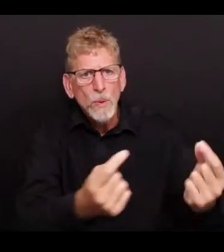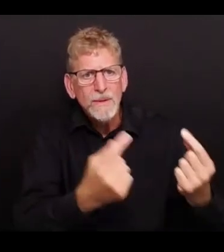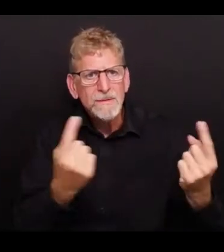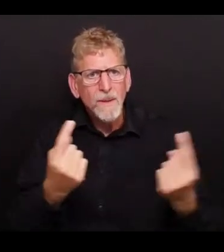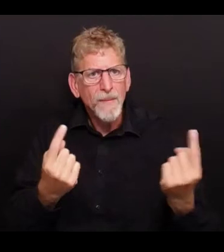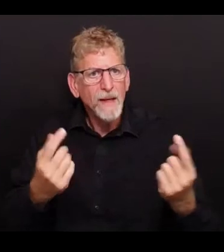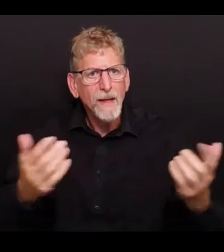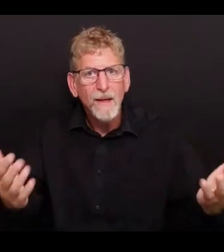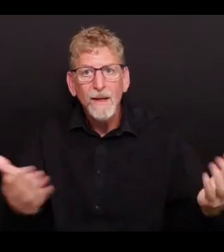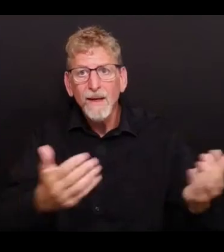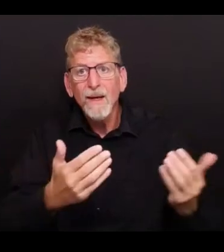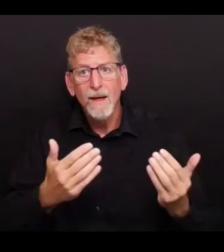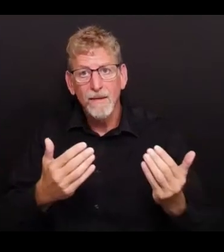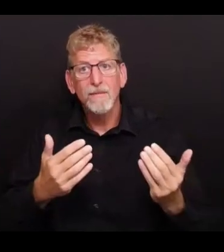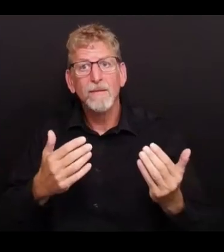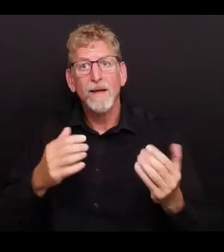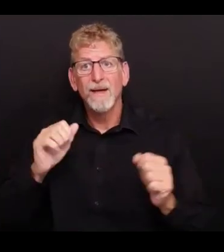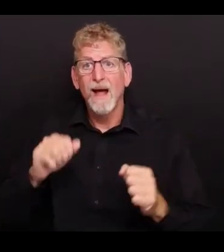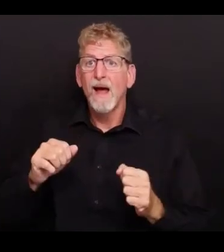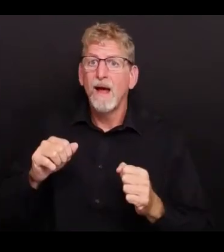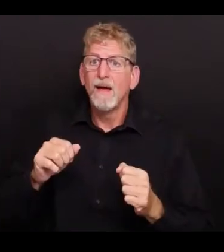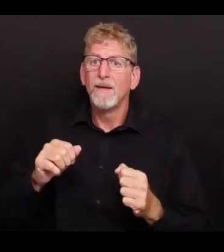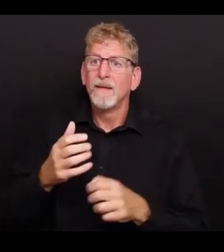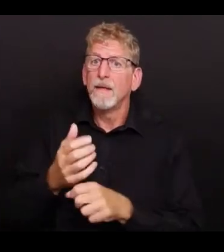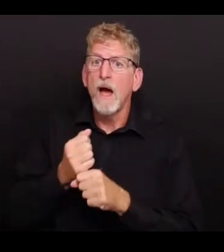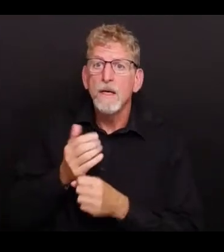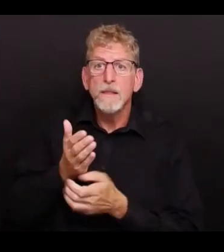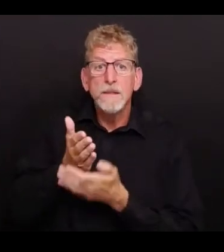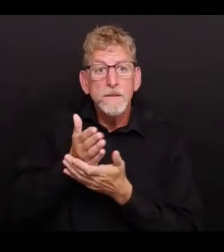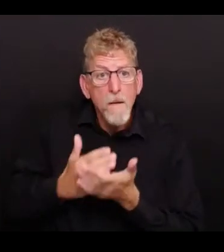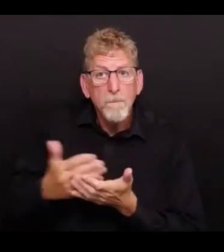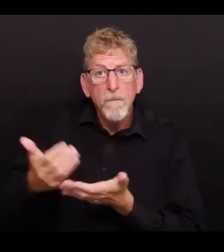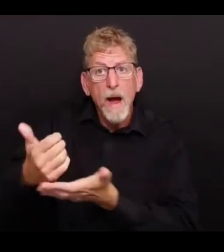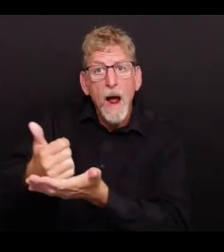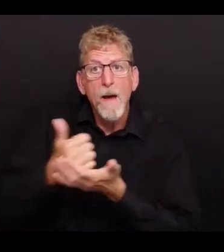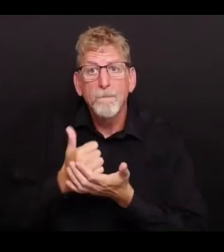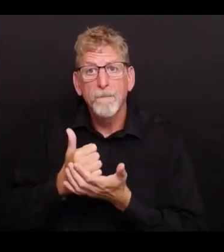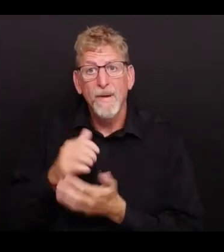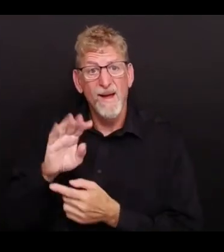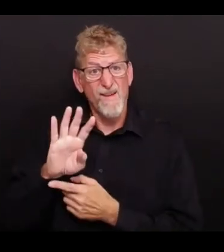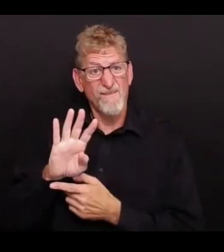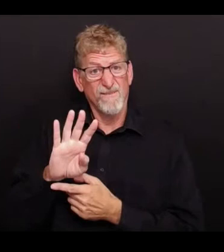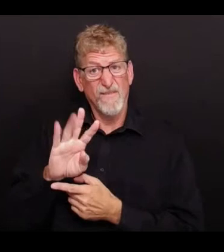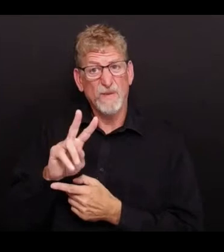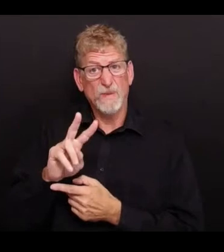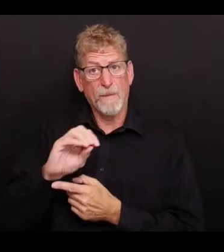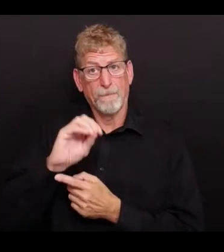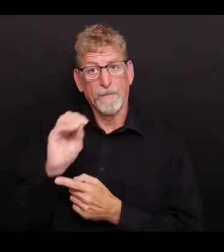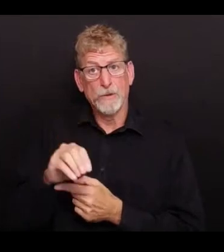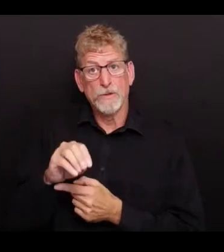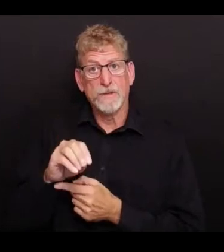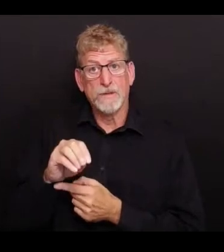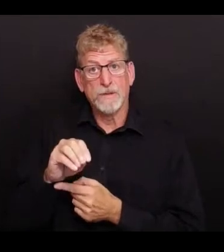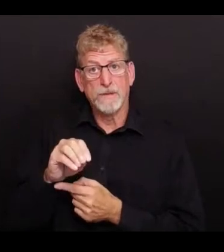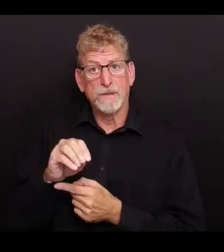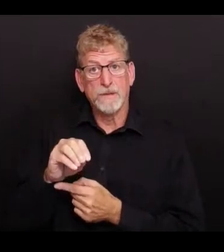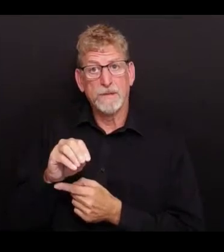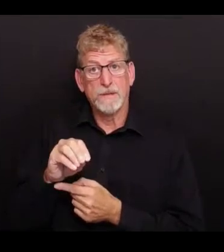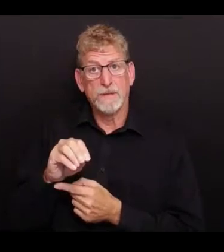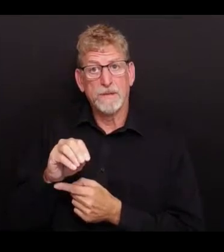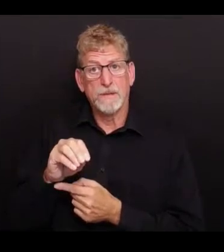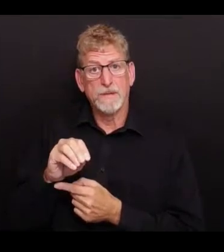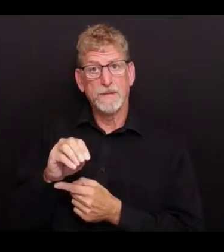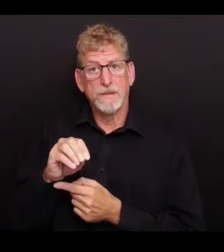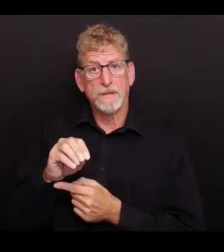SBI quartile, we found that while 42% live in a high SBI zip code, the gap between enrollees in high SBI zip codes and